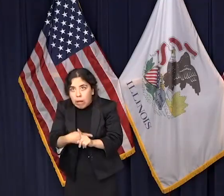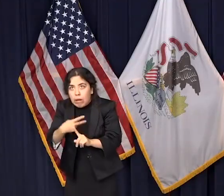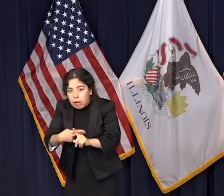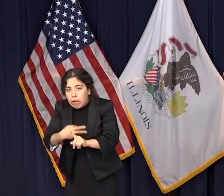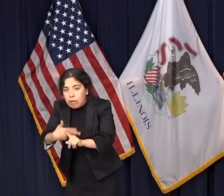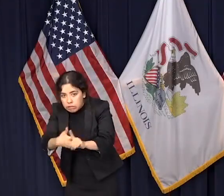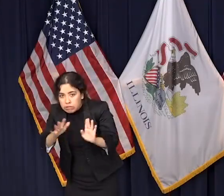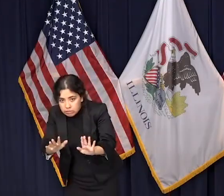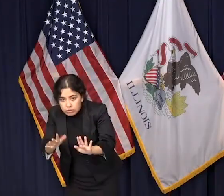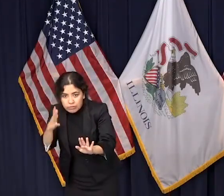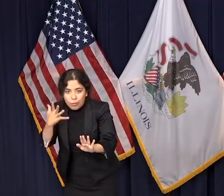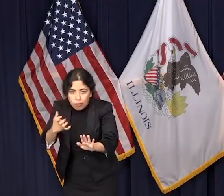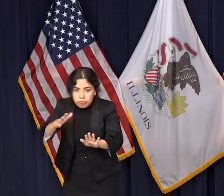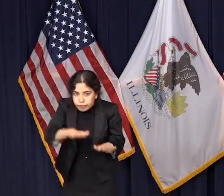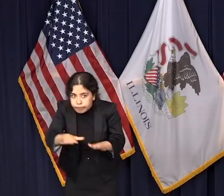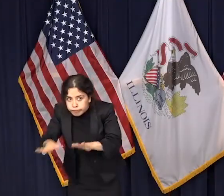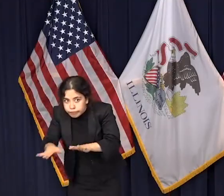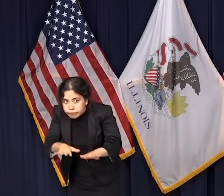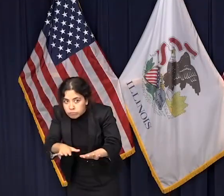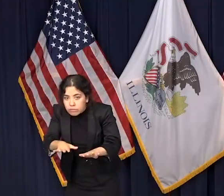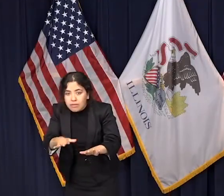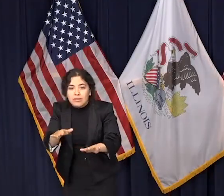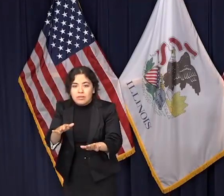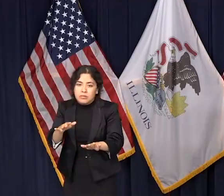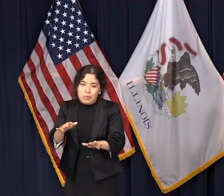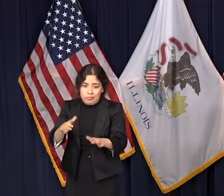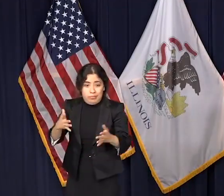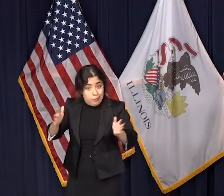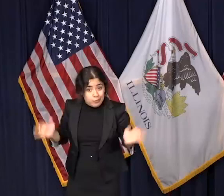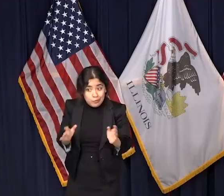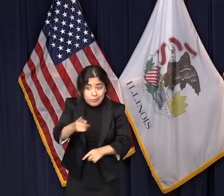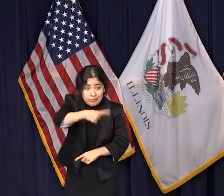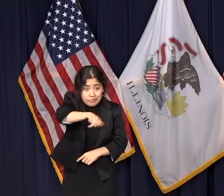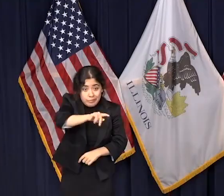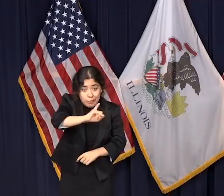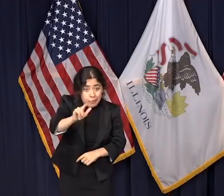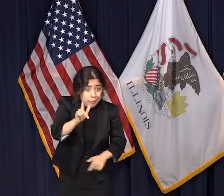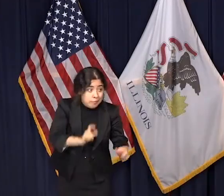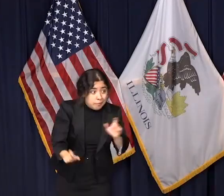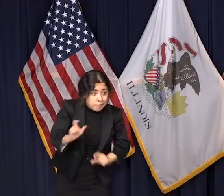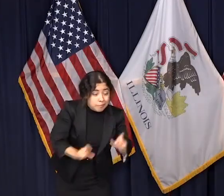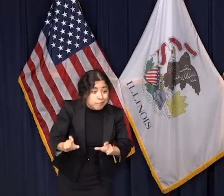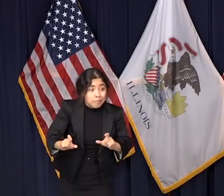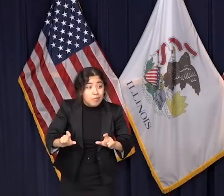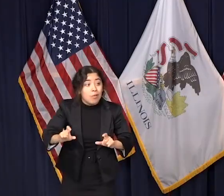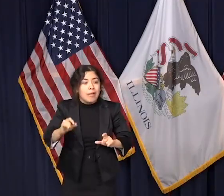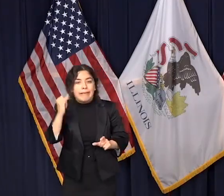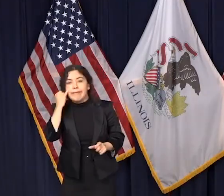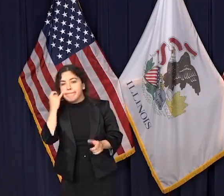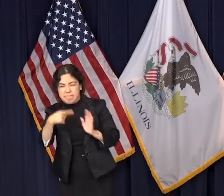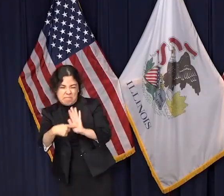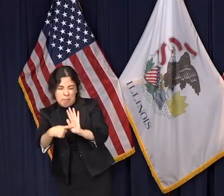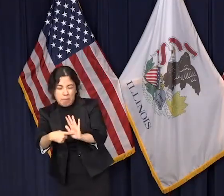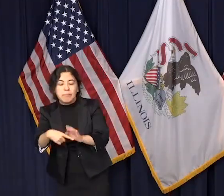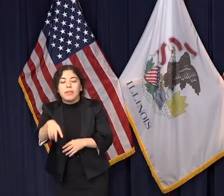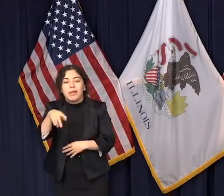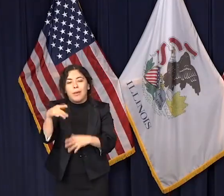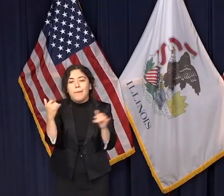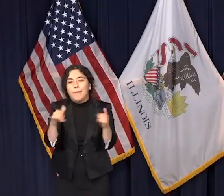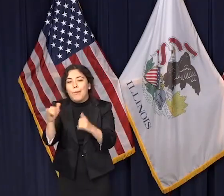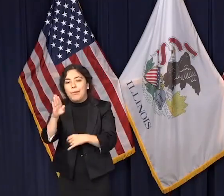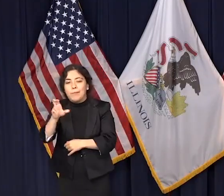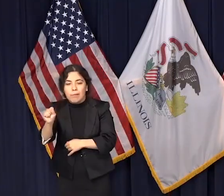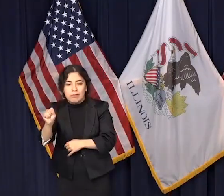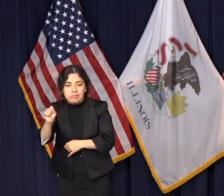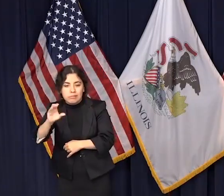themselves. And we're encouraging local officials to shut down things, for example, like we're aware of a party bus company in Metro East where